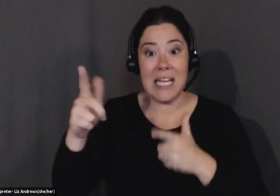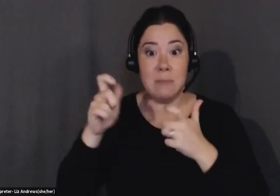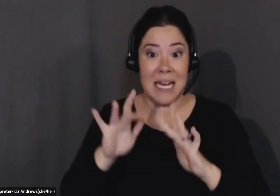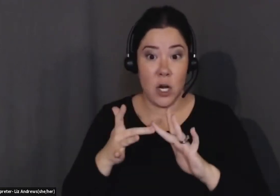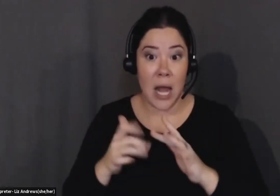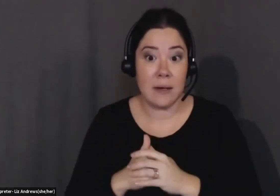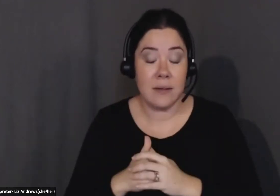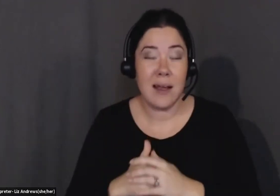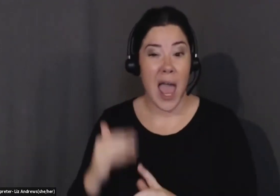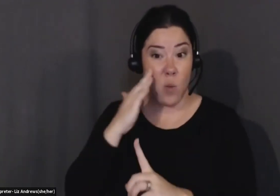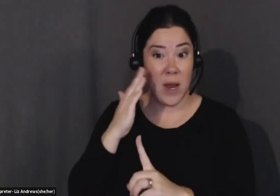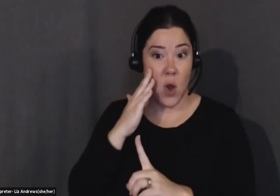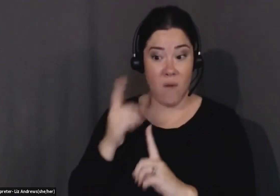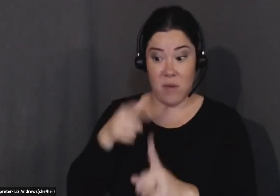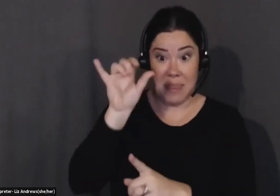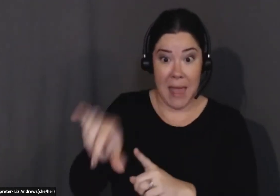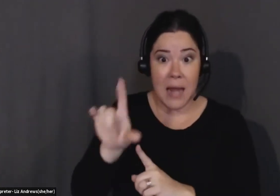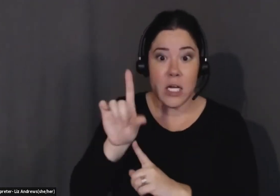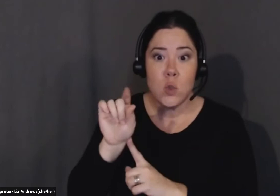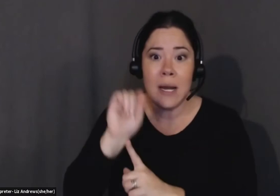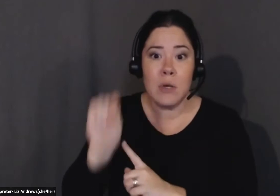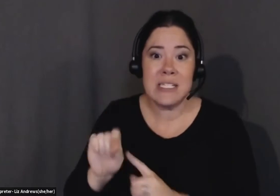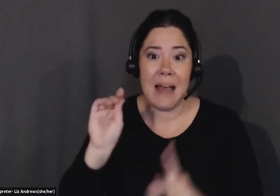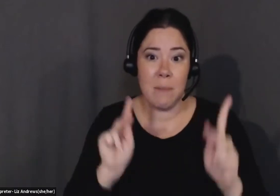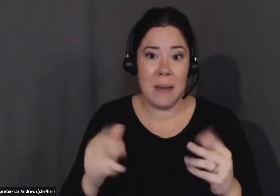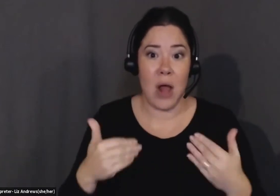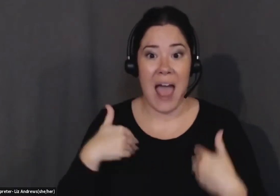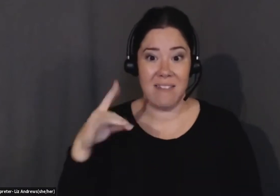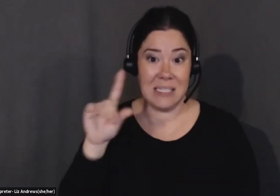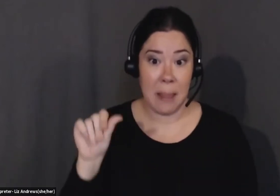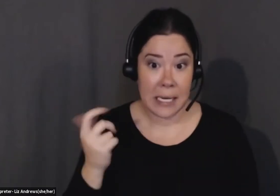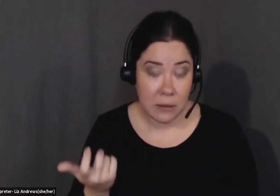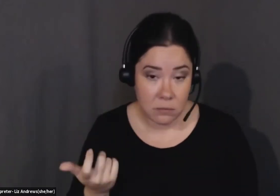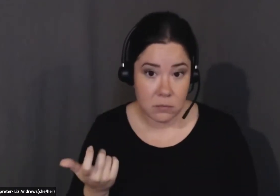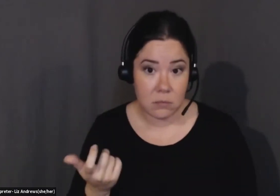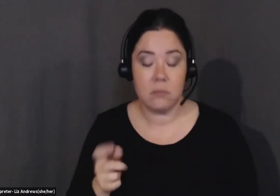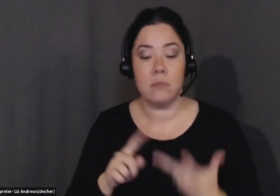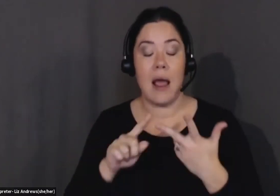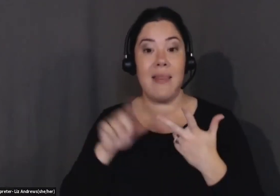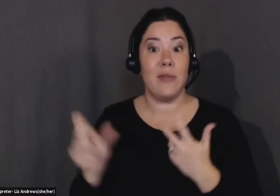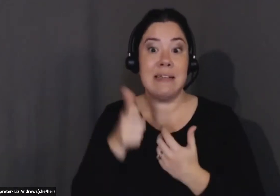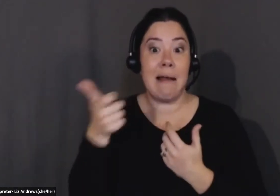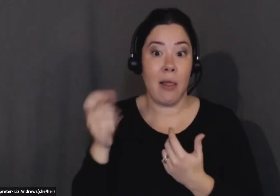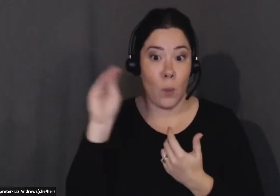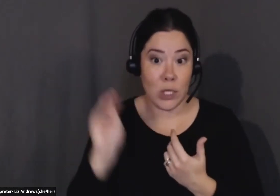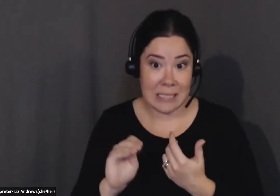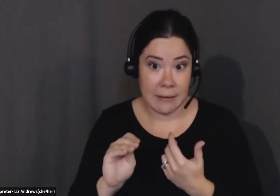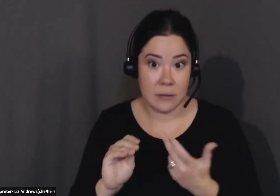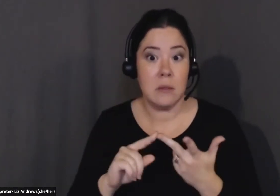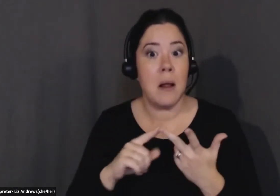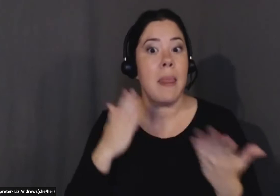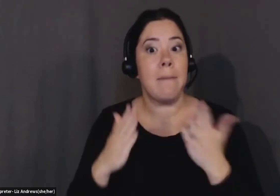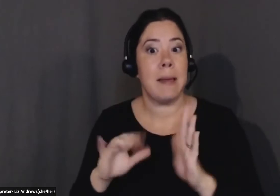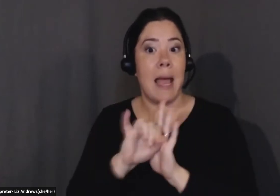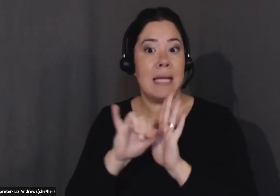that population have a disability. And then there's another percentage that might